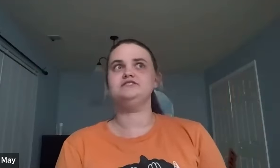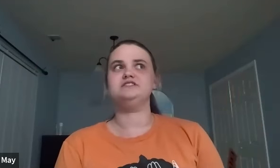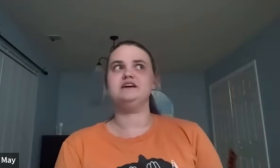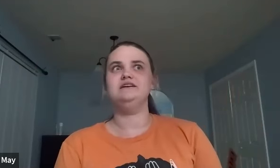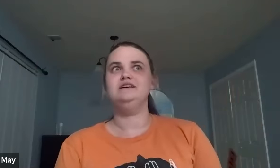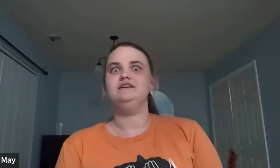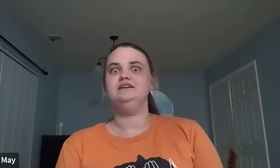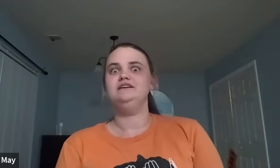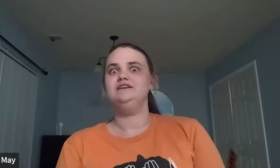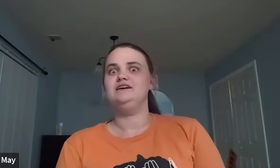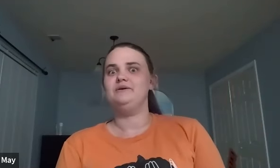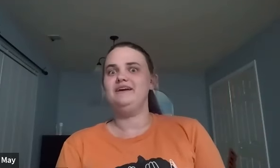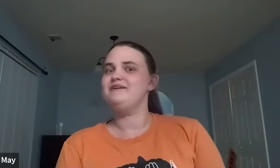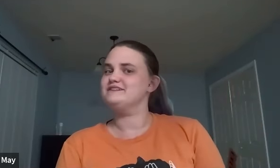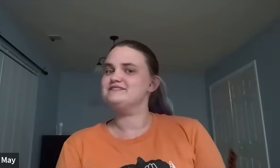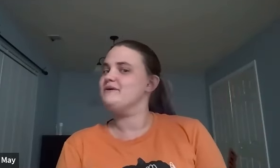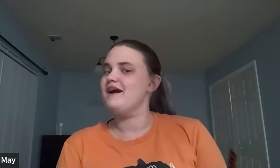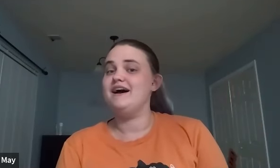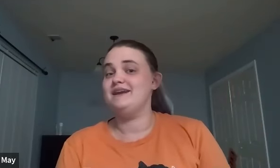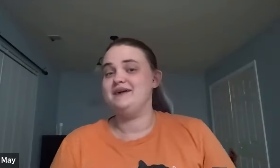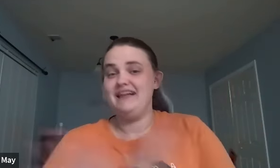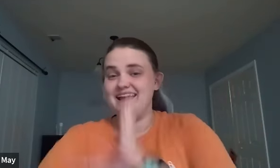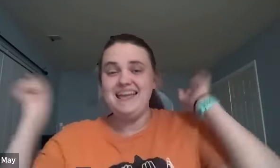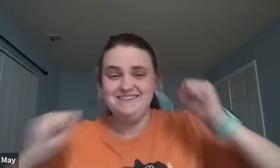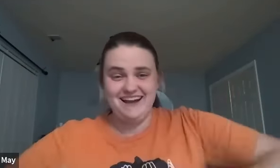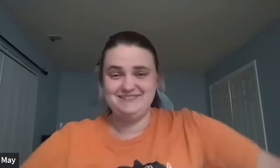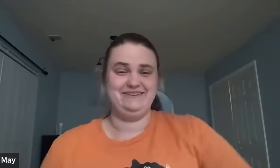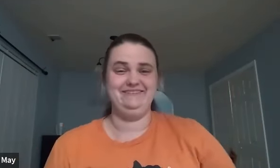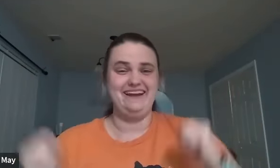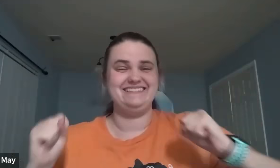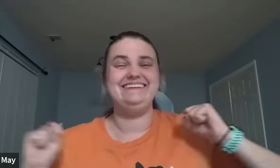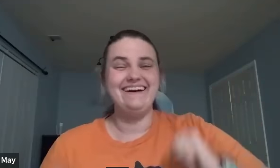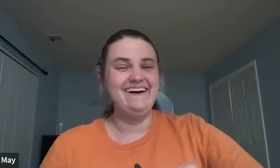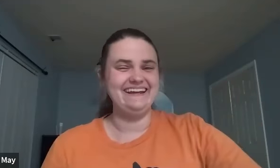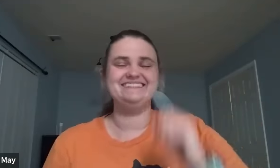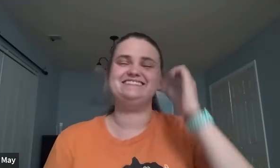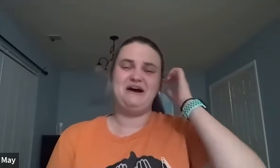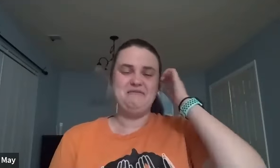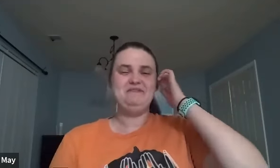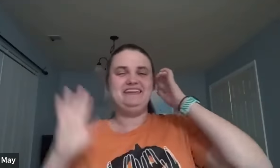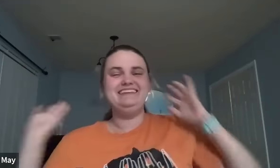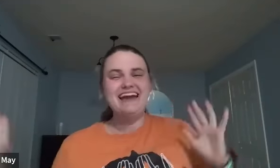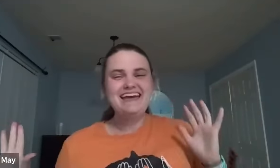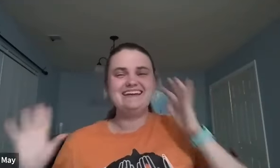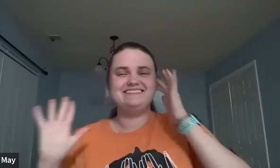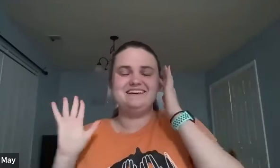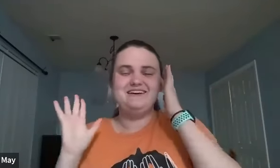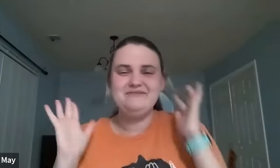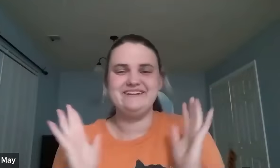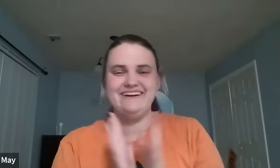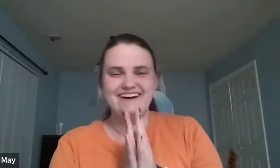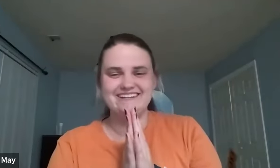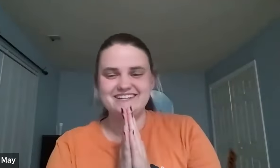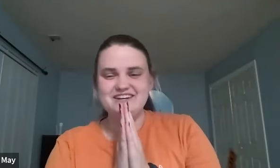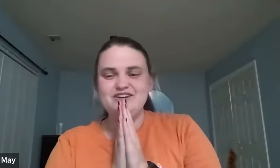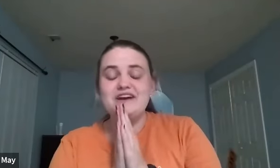just like, okay, what's going on? And I'm like, you guys got it. So yes, oh my gosh. You guys